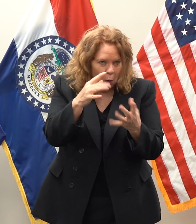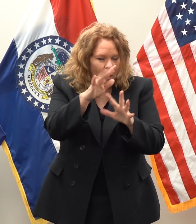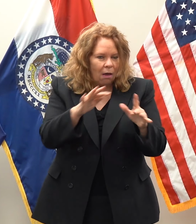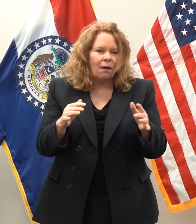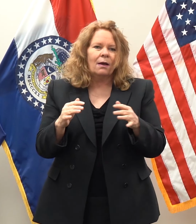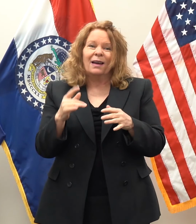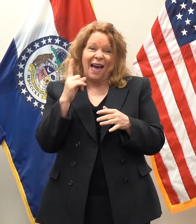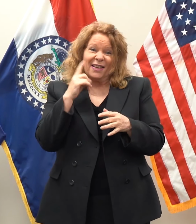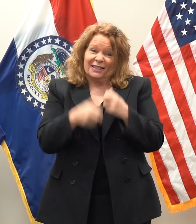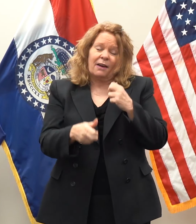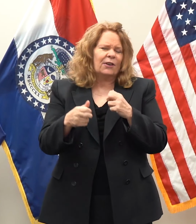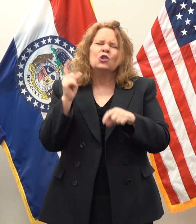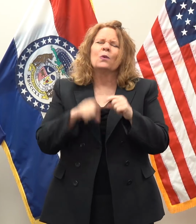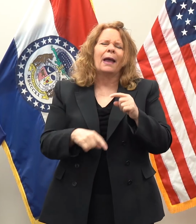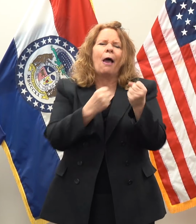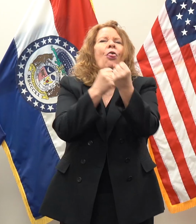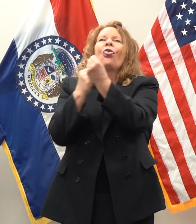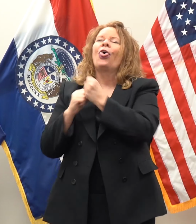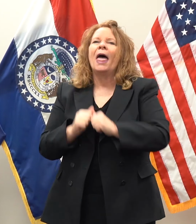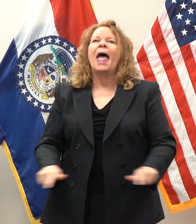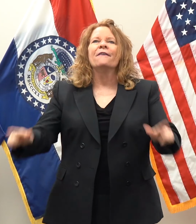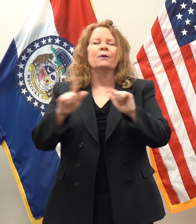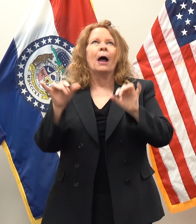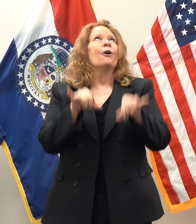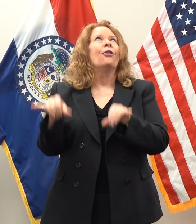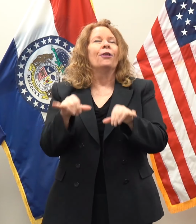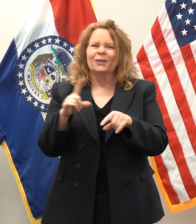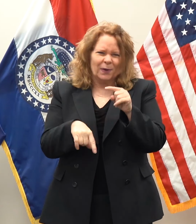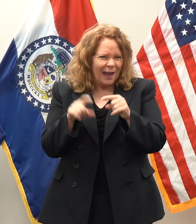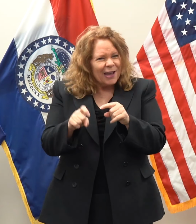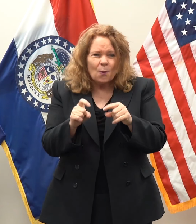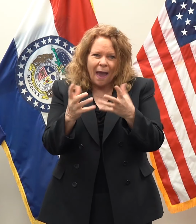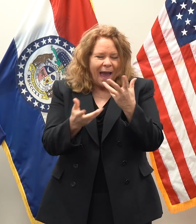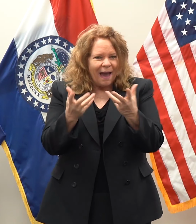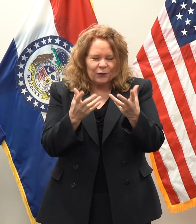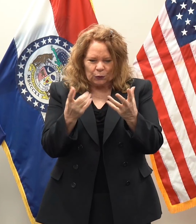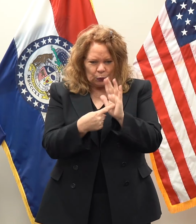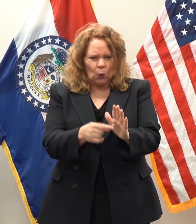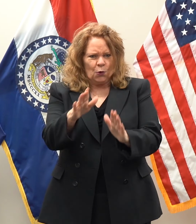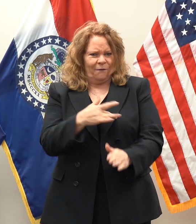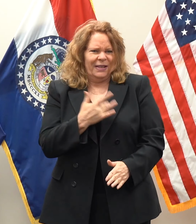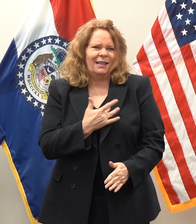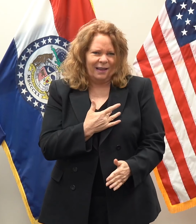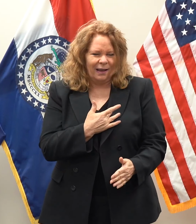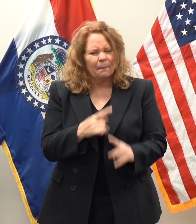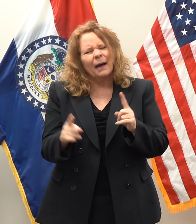it's going to be hard to be everything to everybody, but I think we see a lot of that, you know,